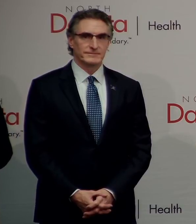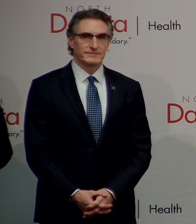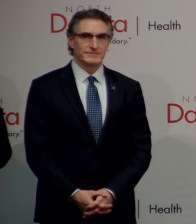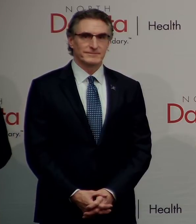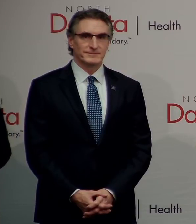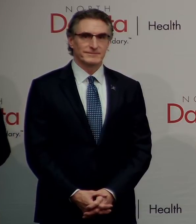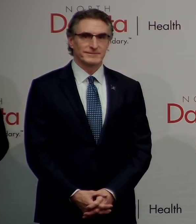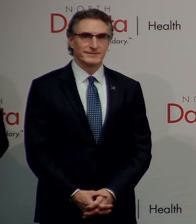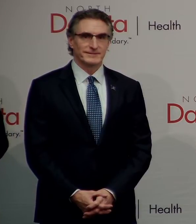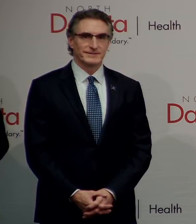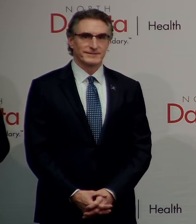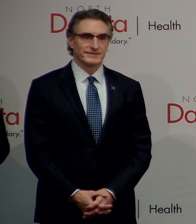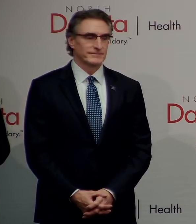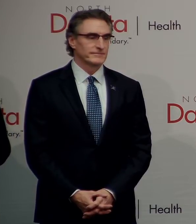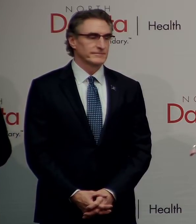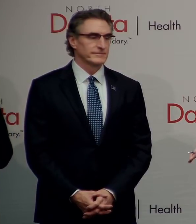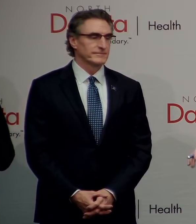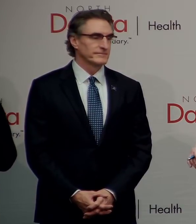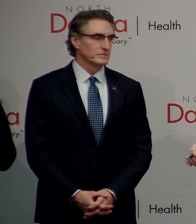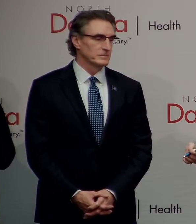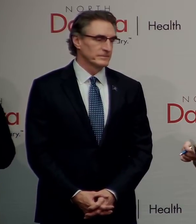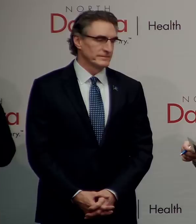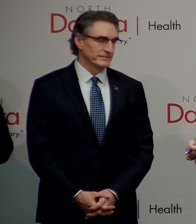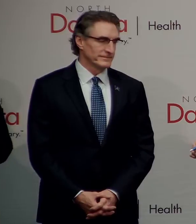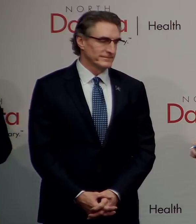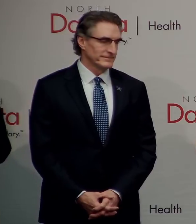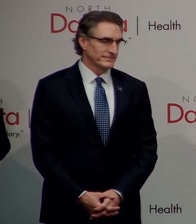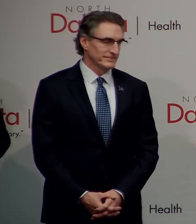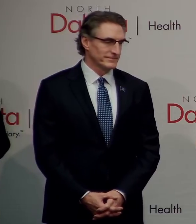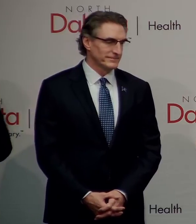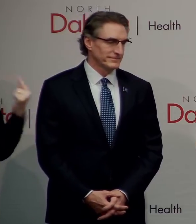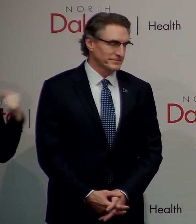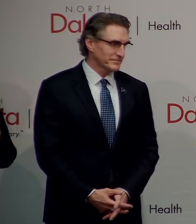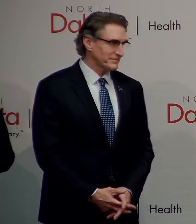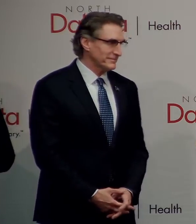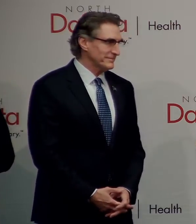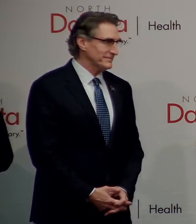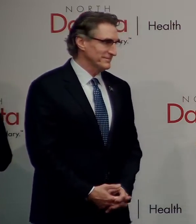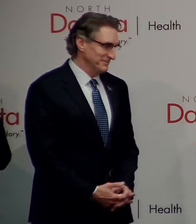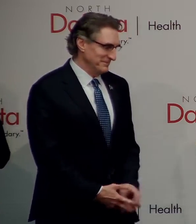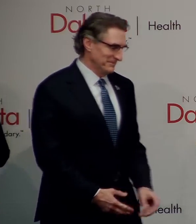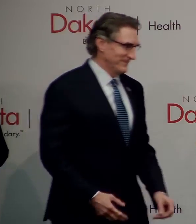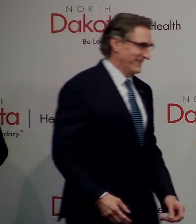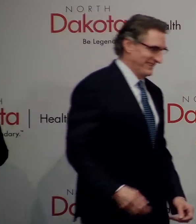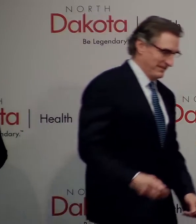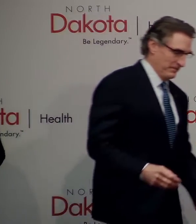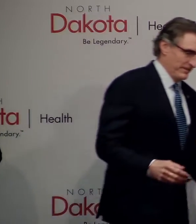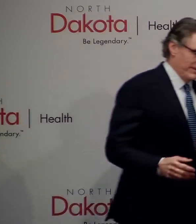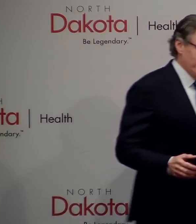too for our media across the state. So thank you again for being here. Governor Burgum.